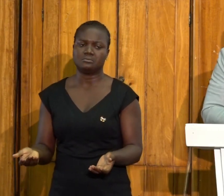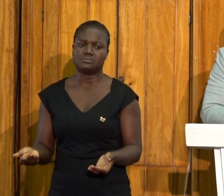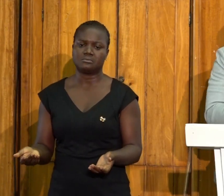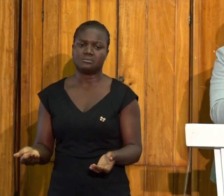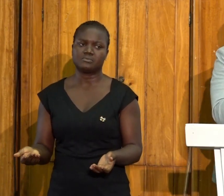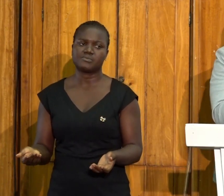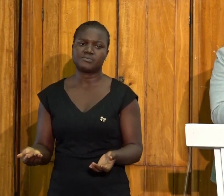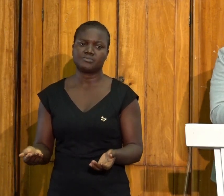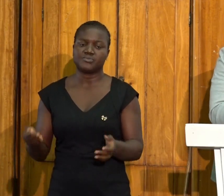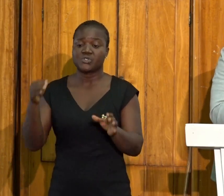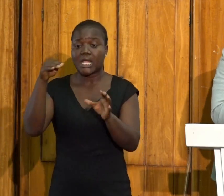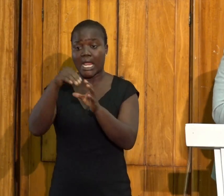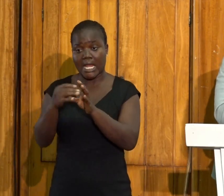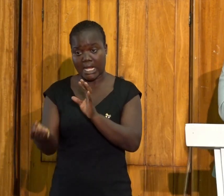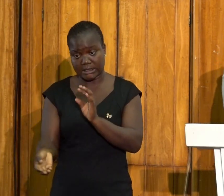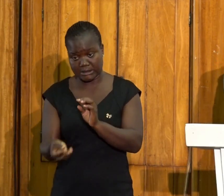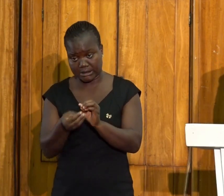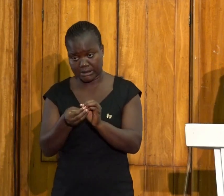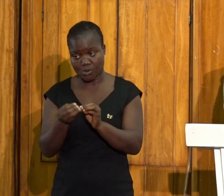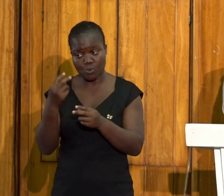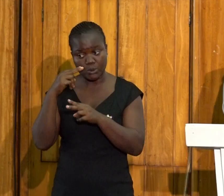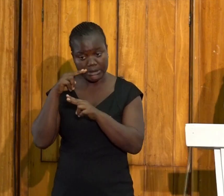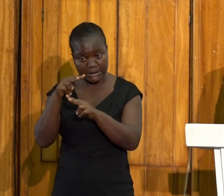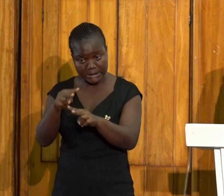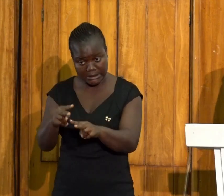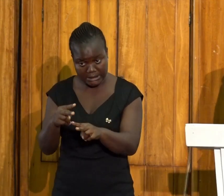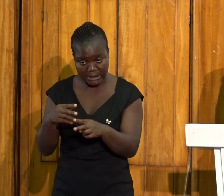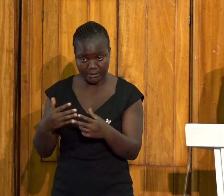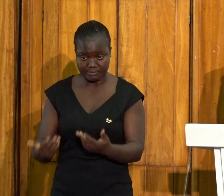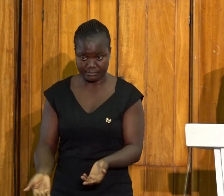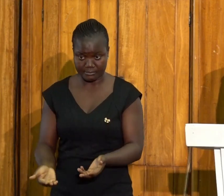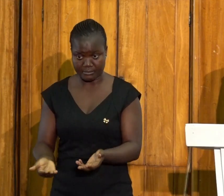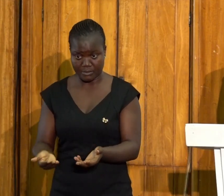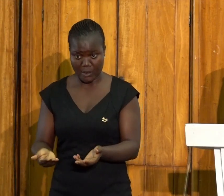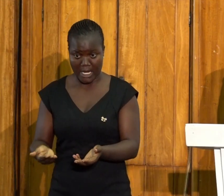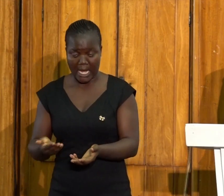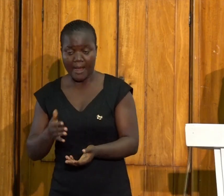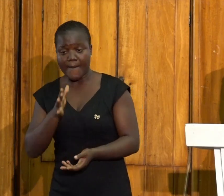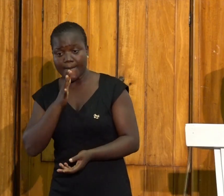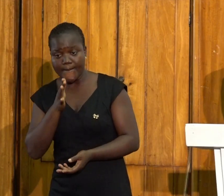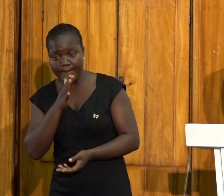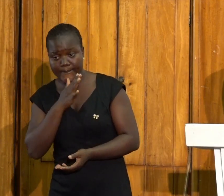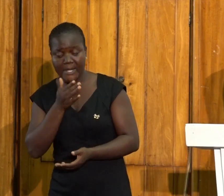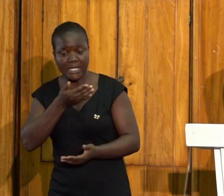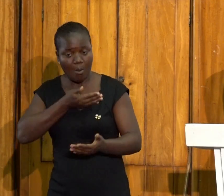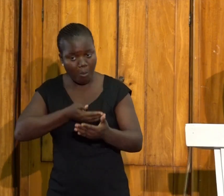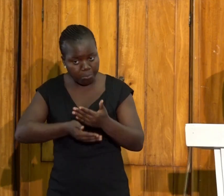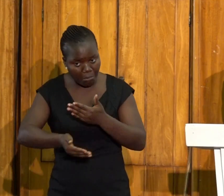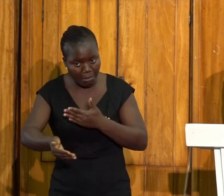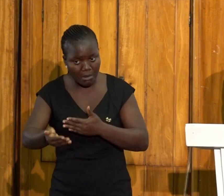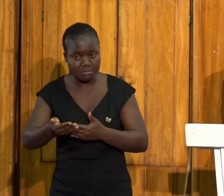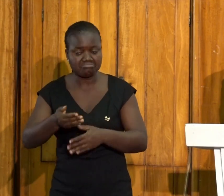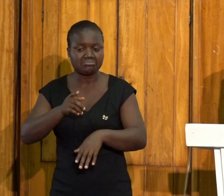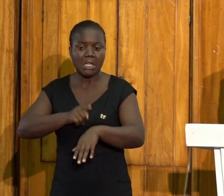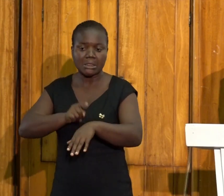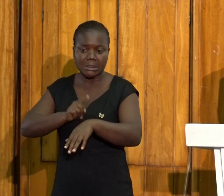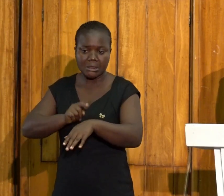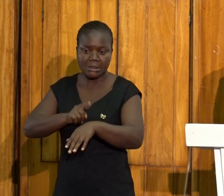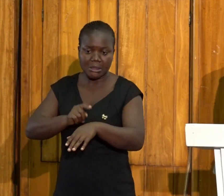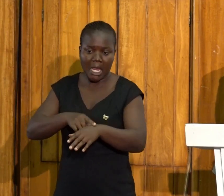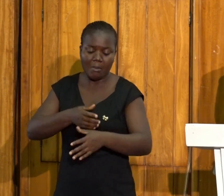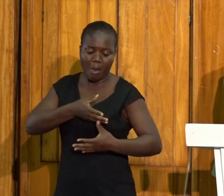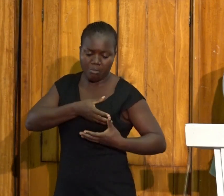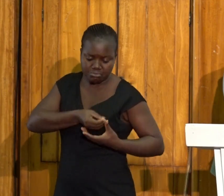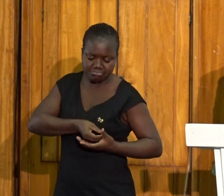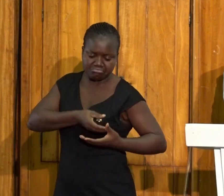CAB. In addition, we're also looking at maternal and infant adverse events. That is during the time they are breastfeeding. So the